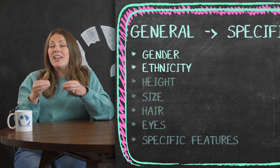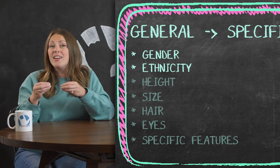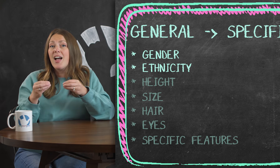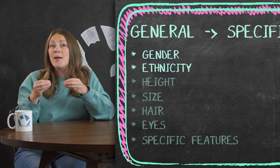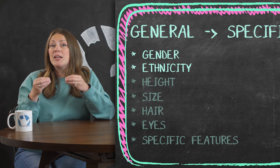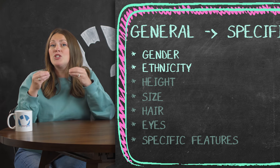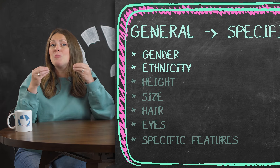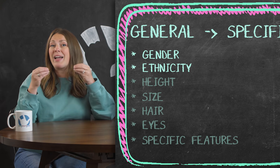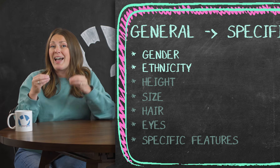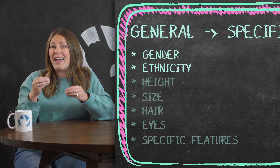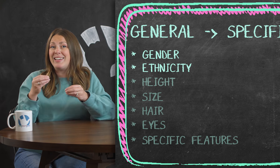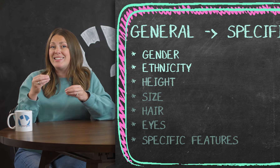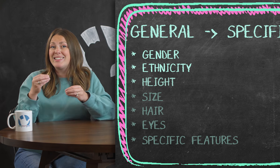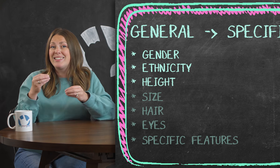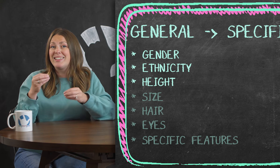Then I'm going to do my height.